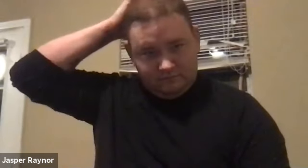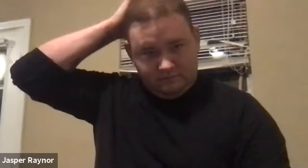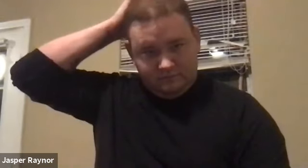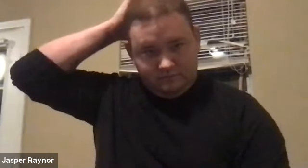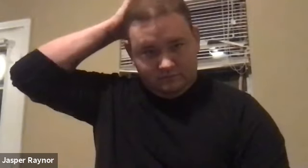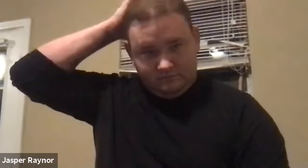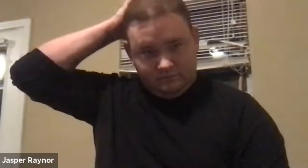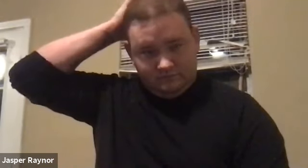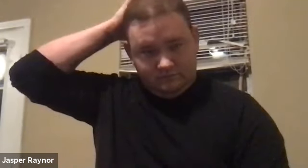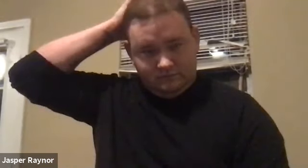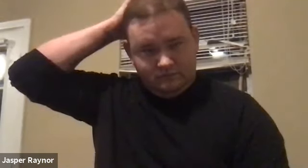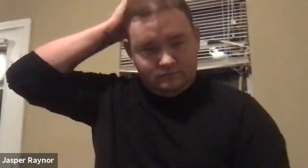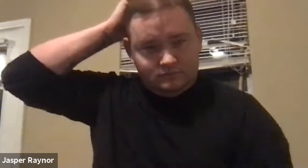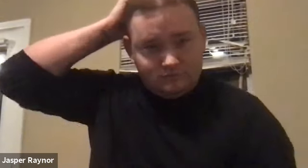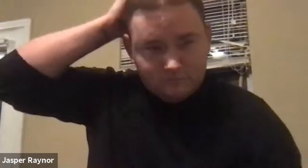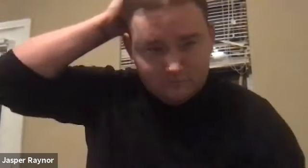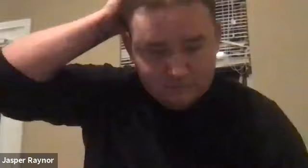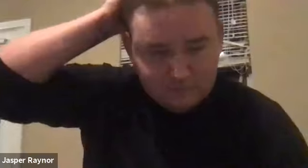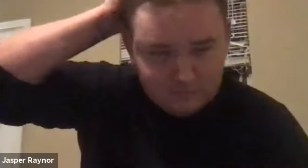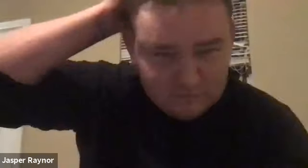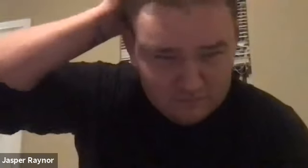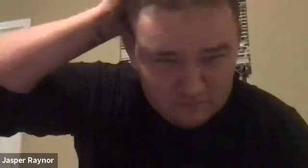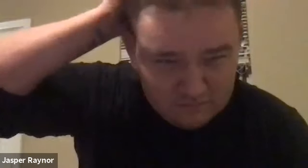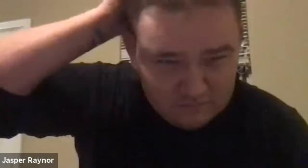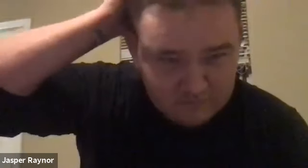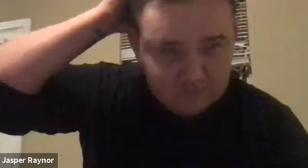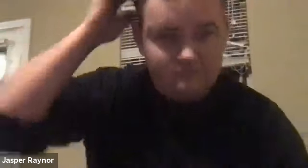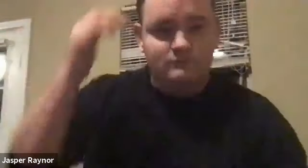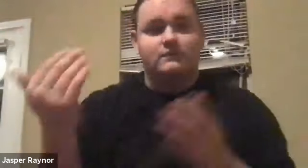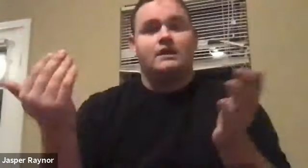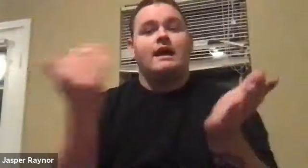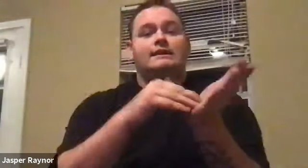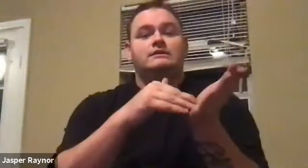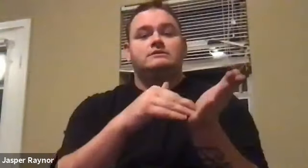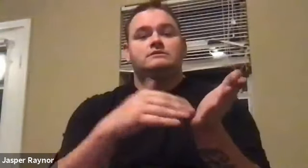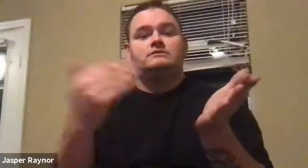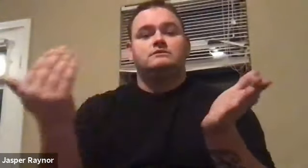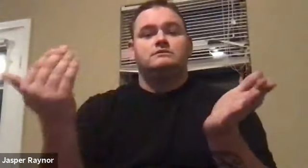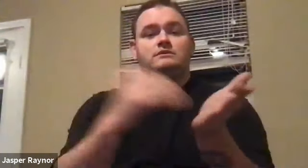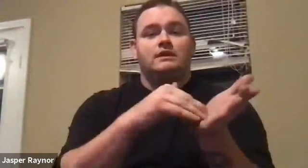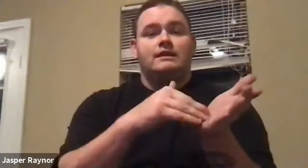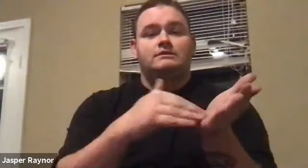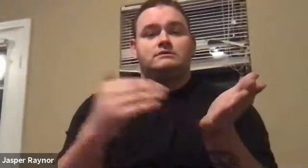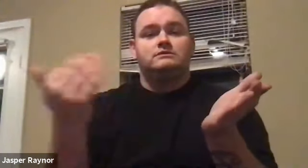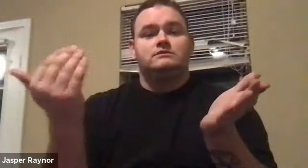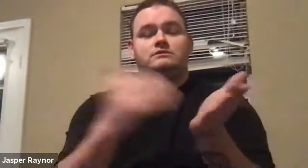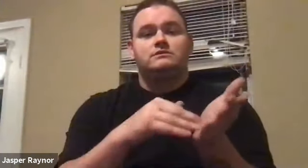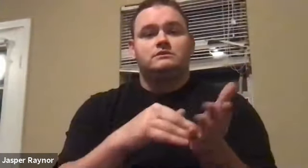again? Am I doing it right? Hmm? Or again? Am I doing that right? Okay, again.